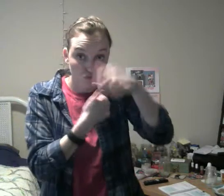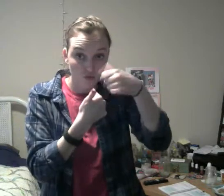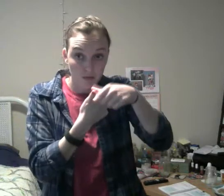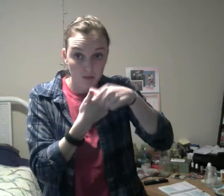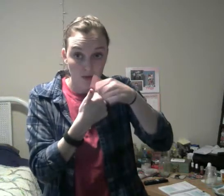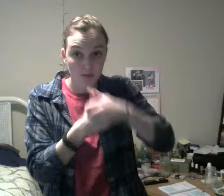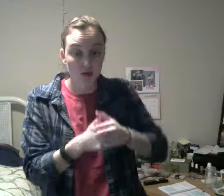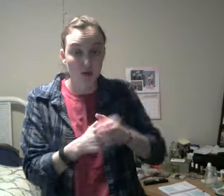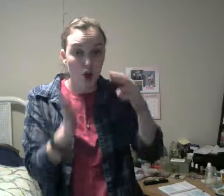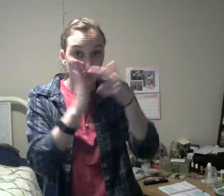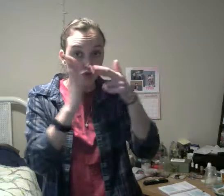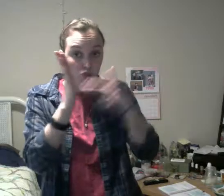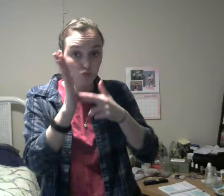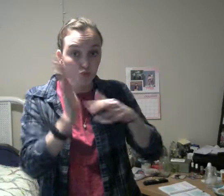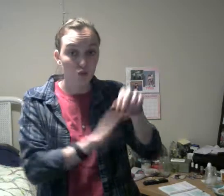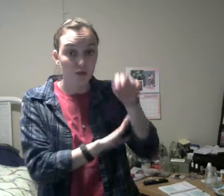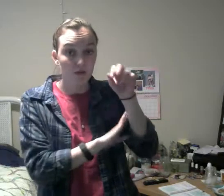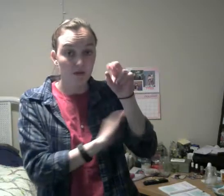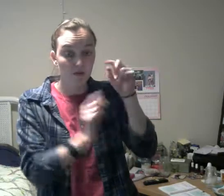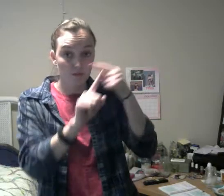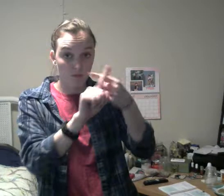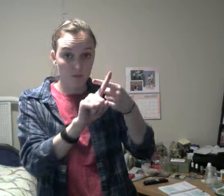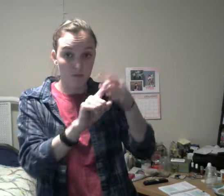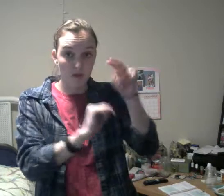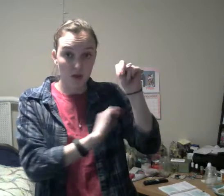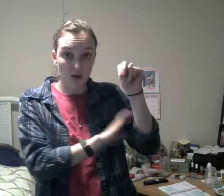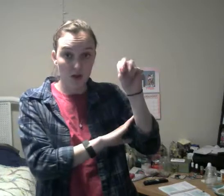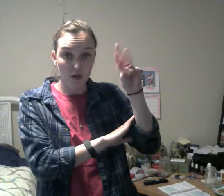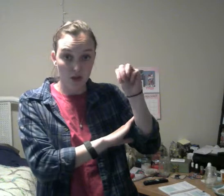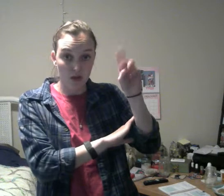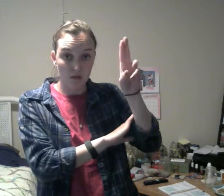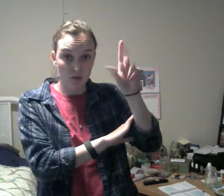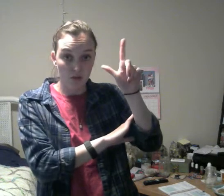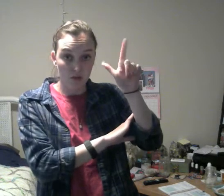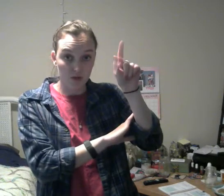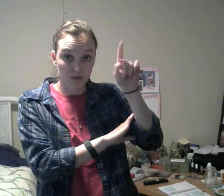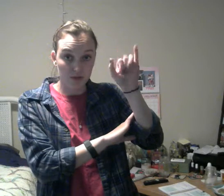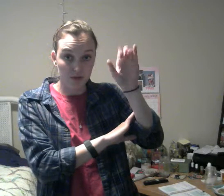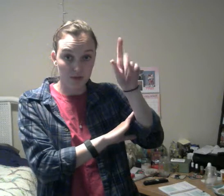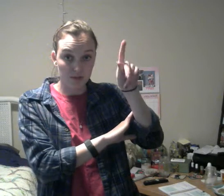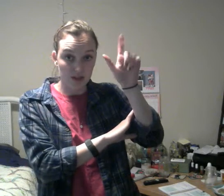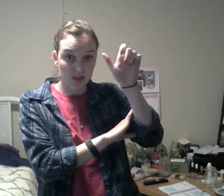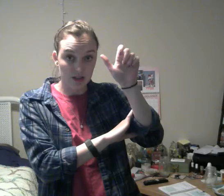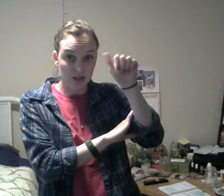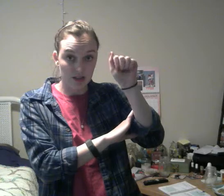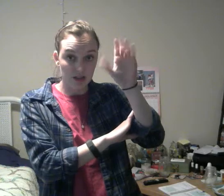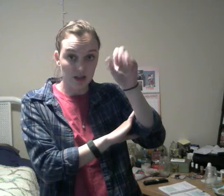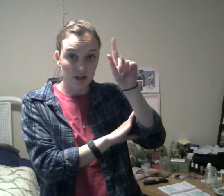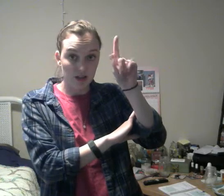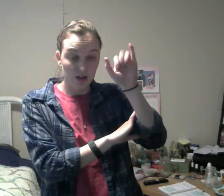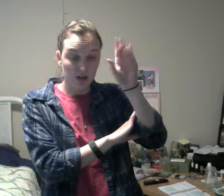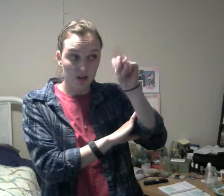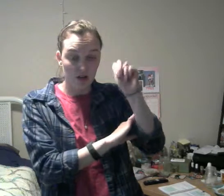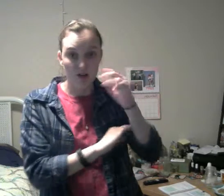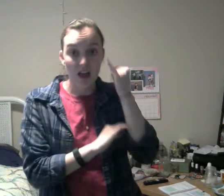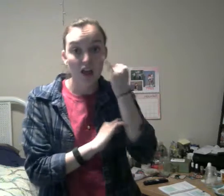you, and they use the word "and" in it, they generally, you can solve that using multiplication. So what are the odds of having a boy and a